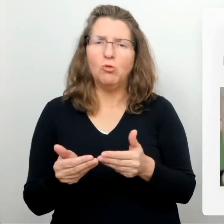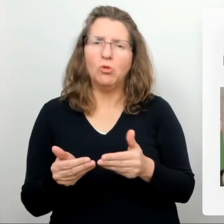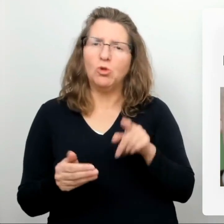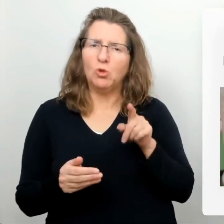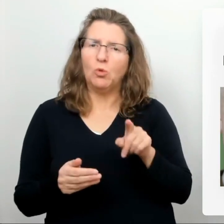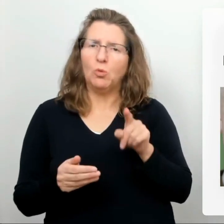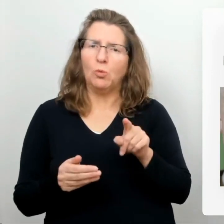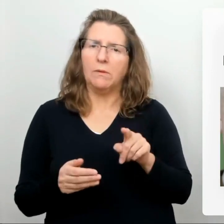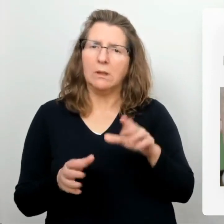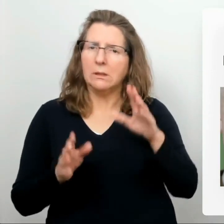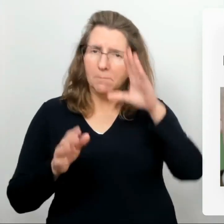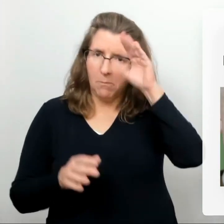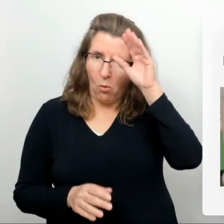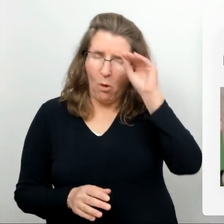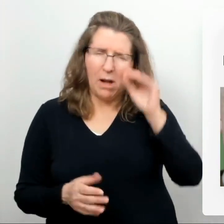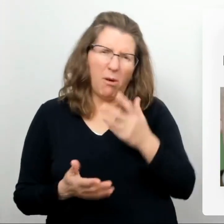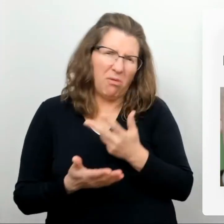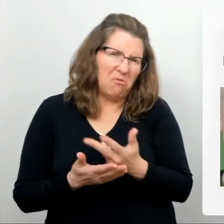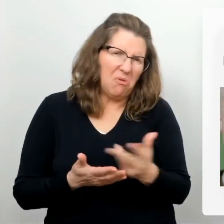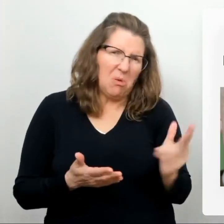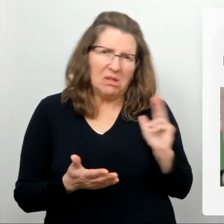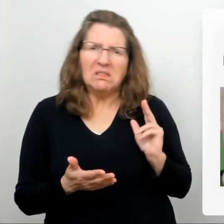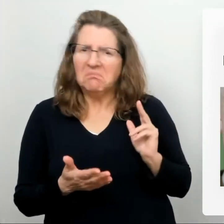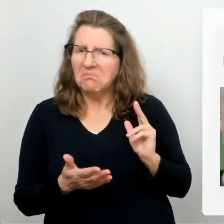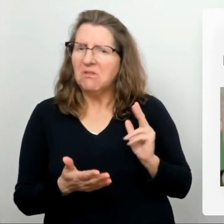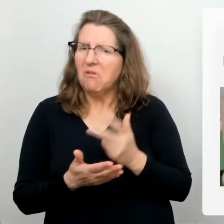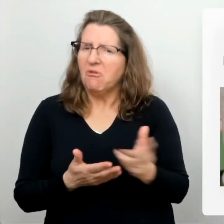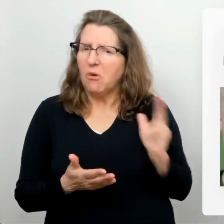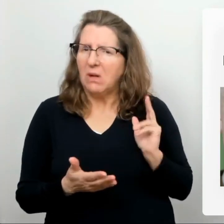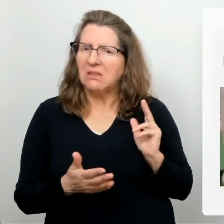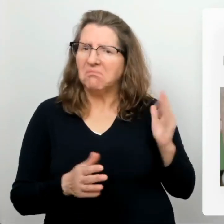We first met Aiden about 3 weeks ago.